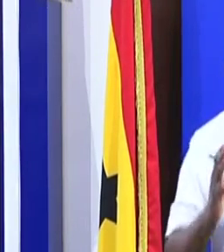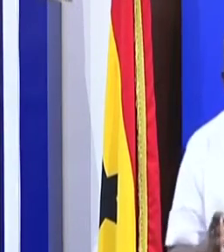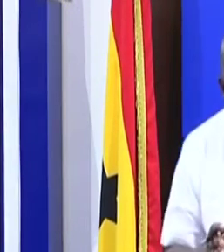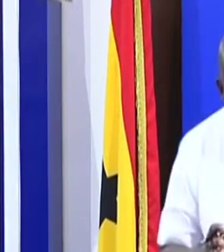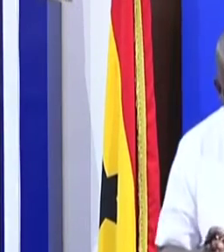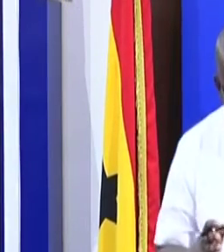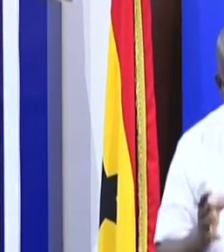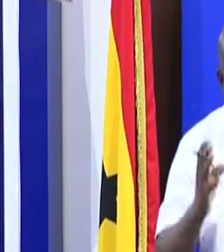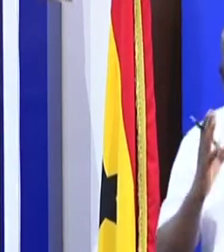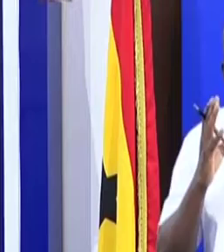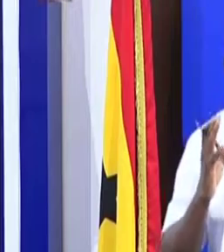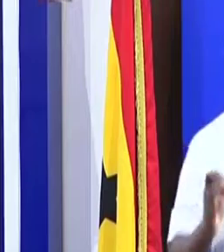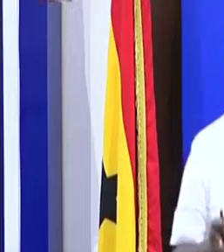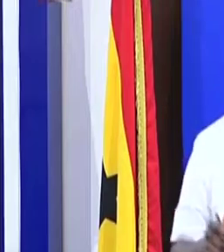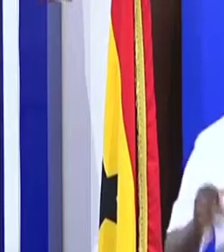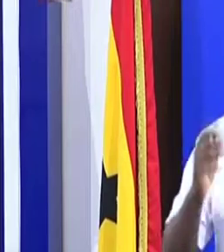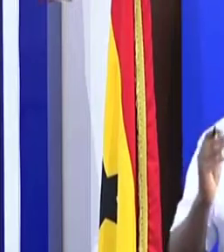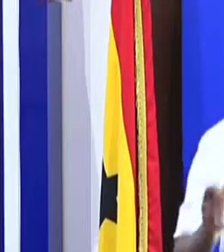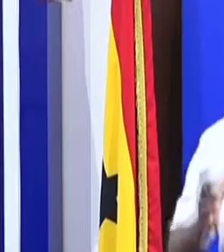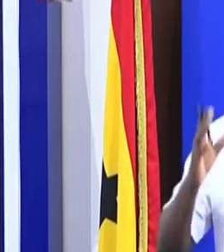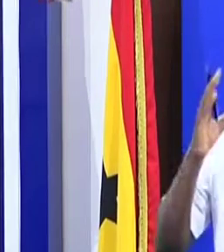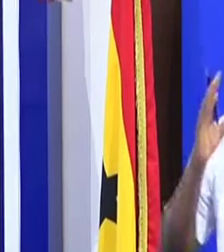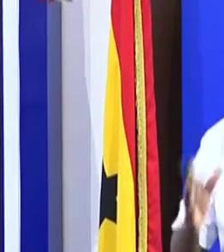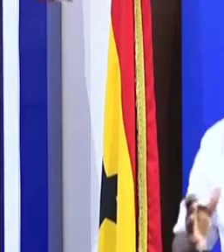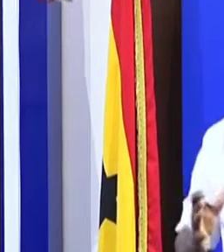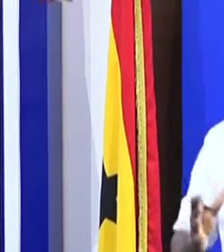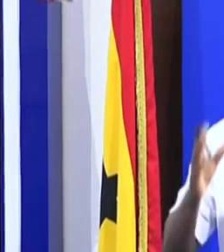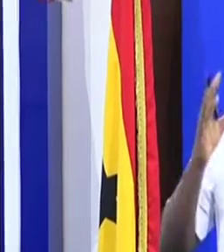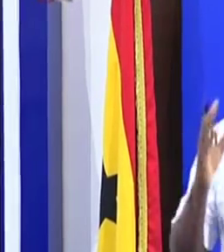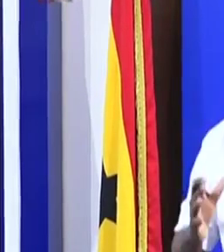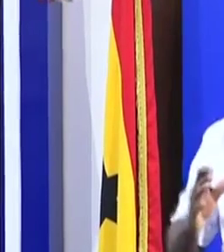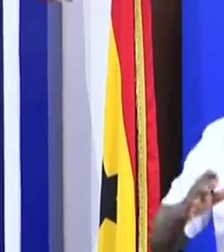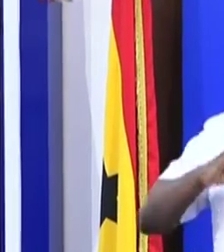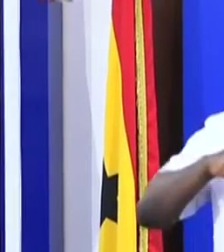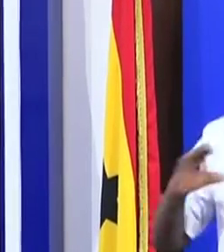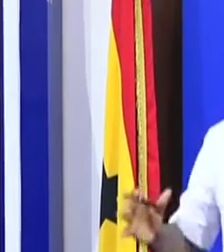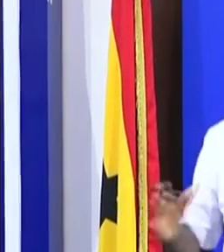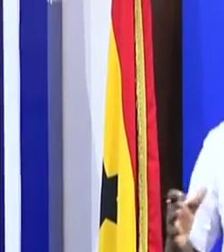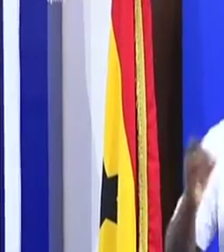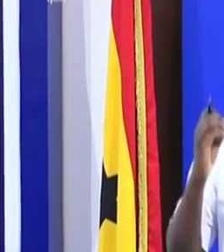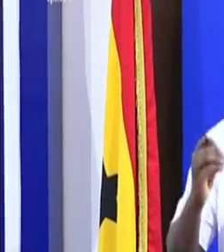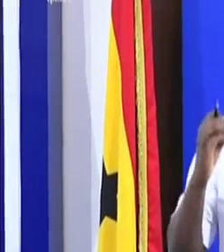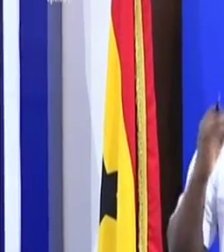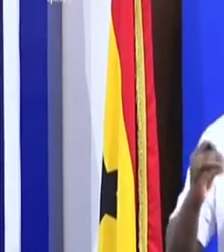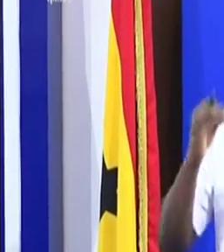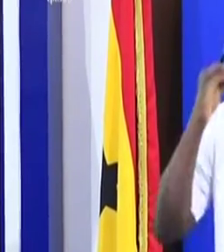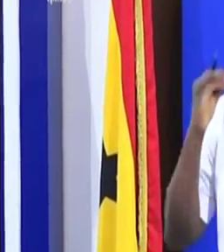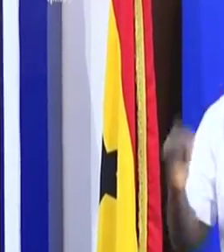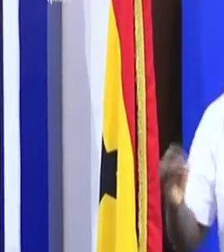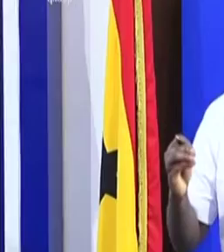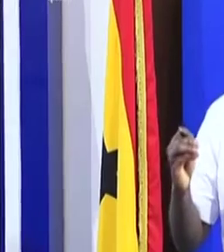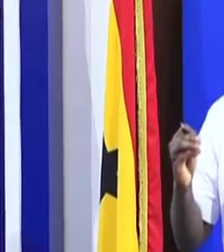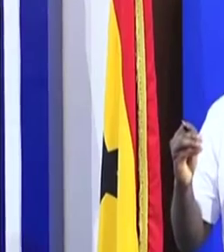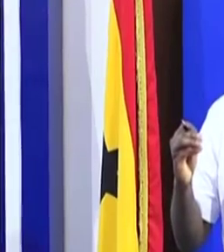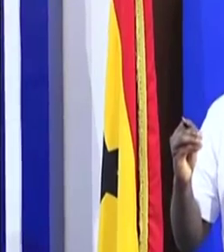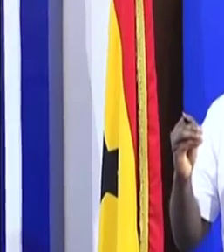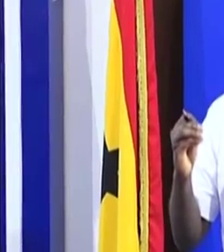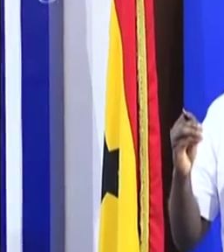is the time to spend time giving the scientists and the doctors airtime for them to talk